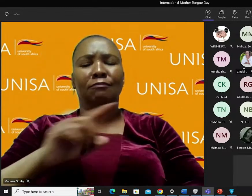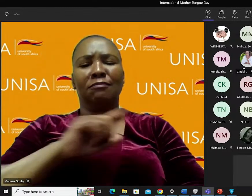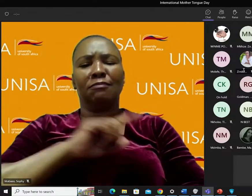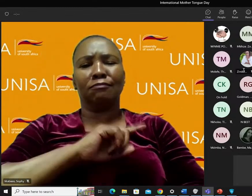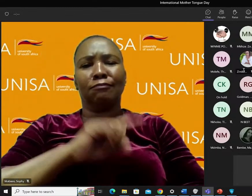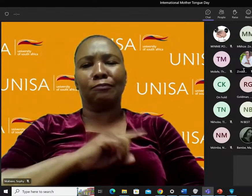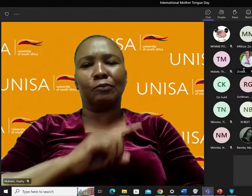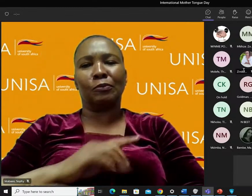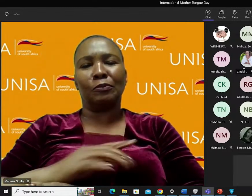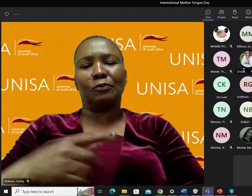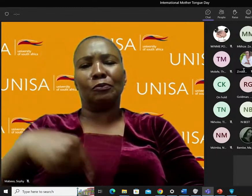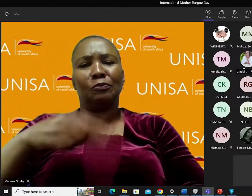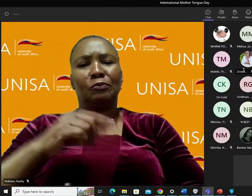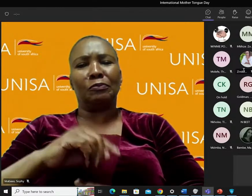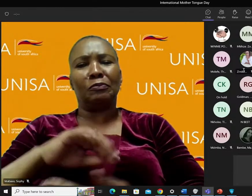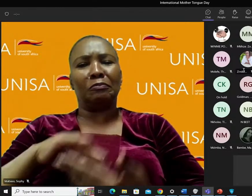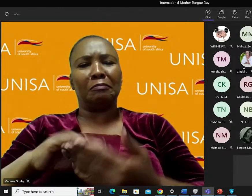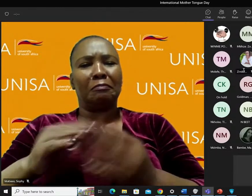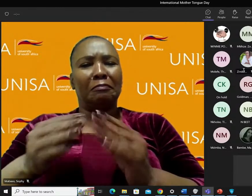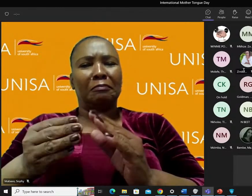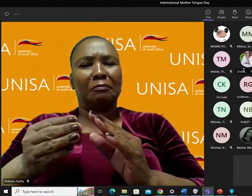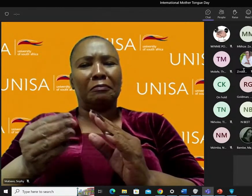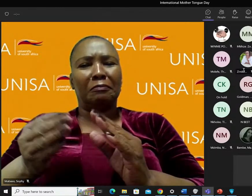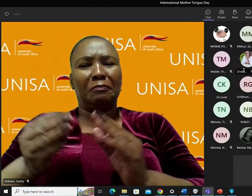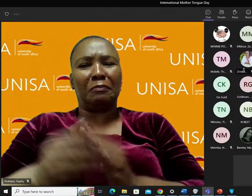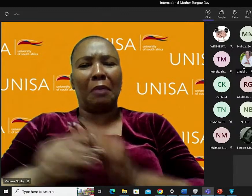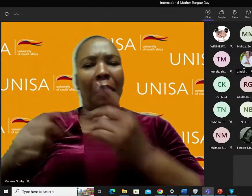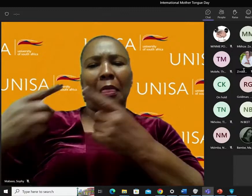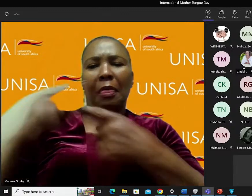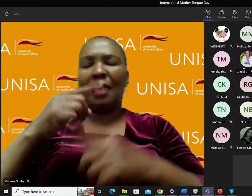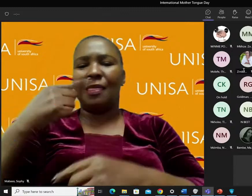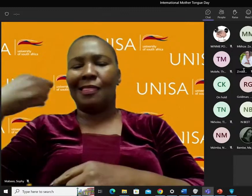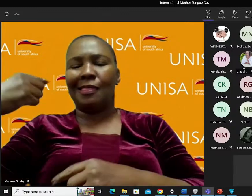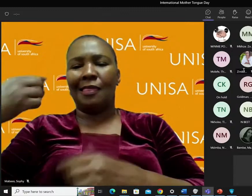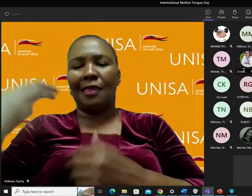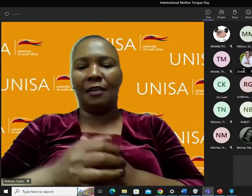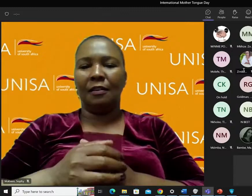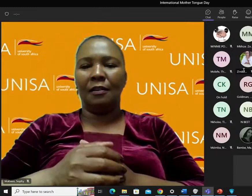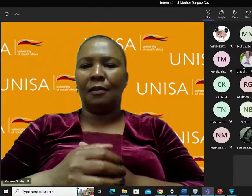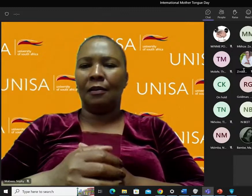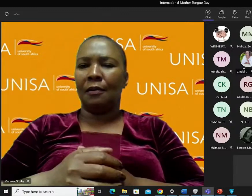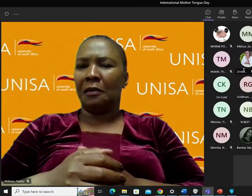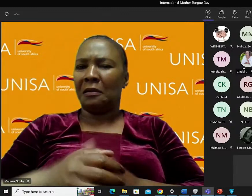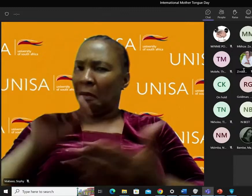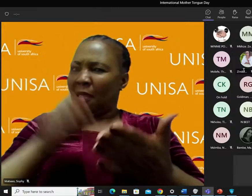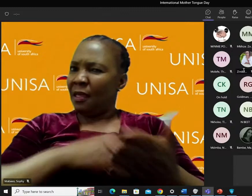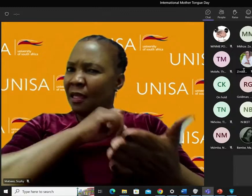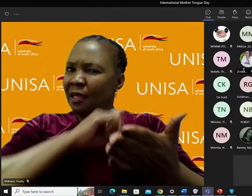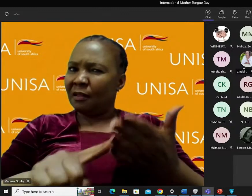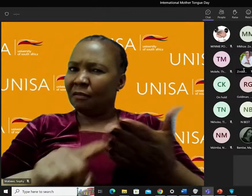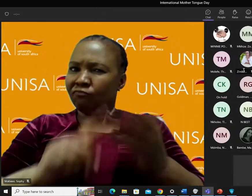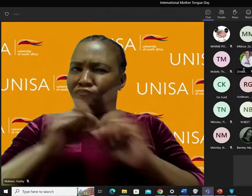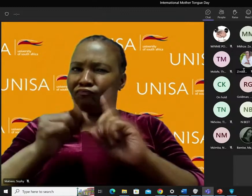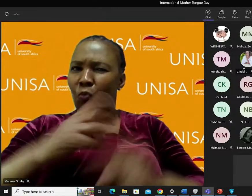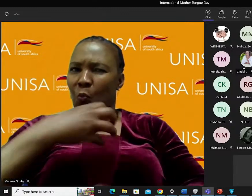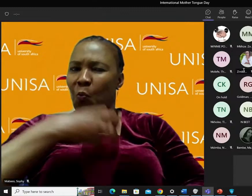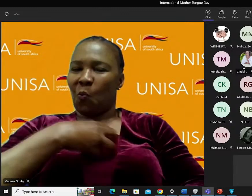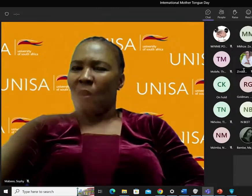ba diketa ka leleme. Gane ke phošo go bolela segageno.